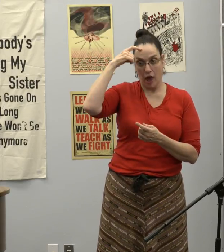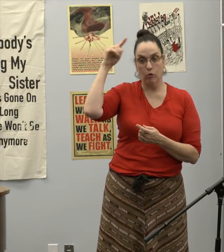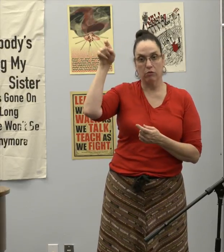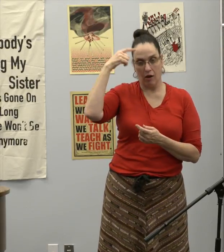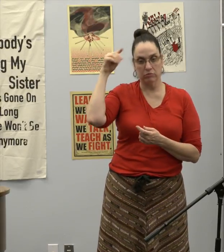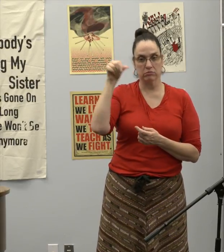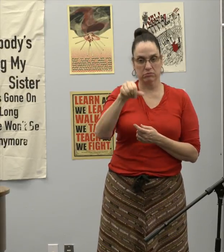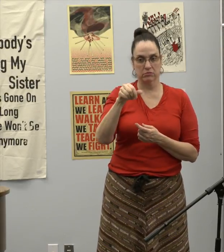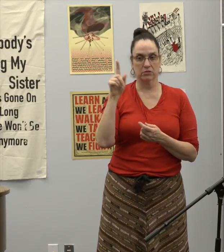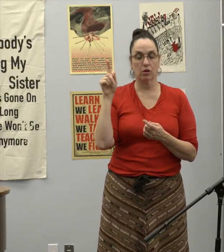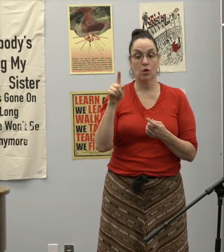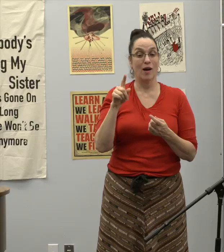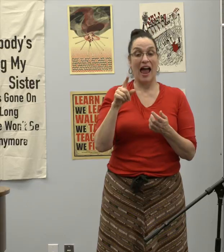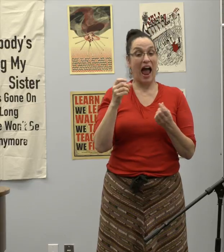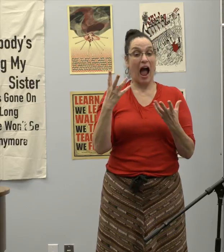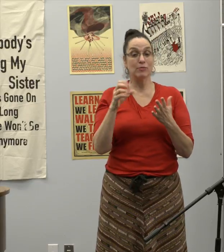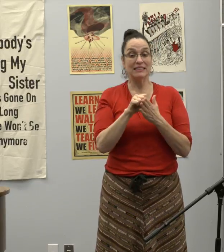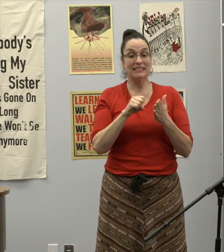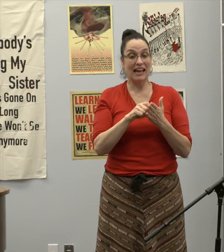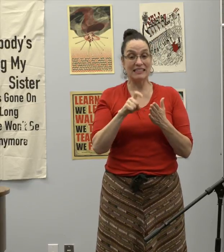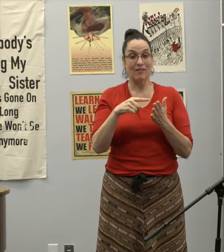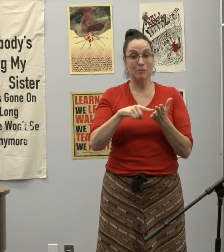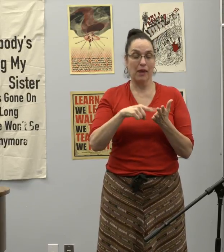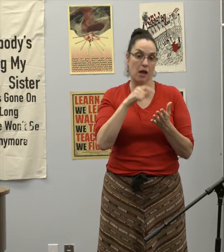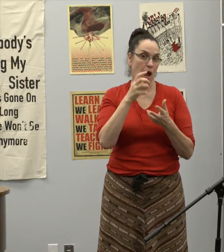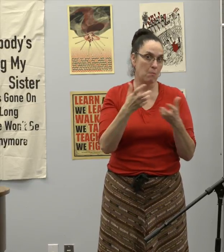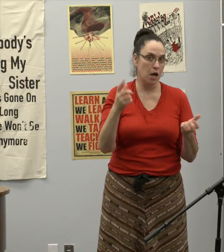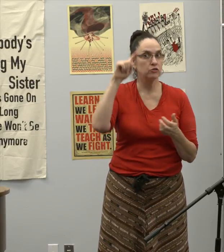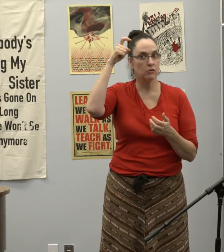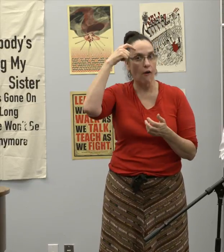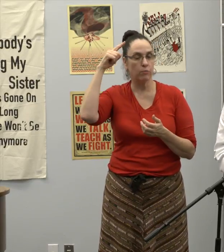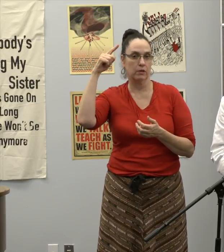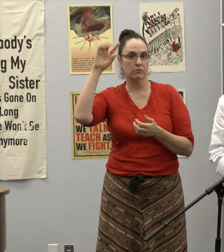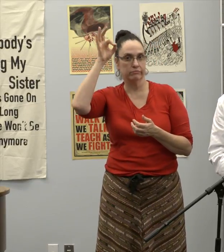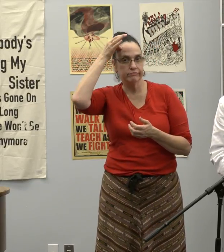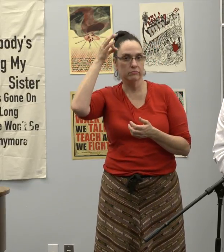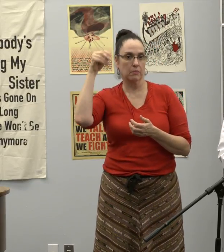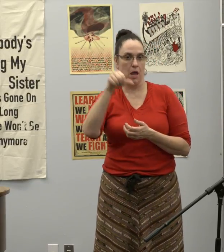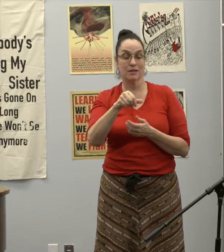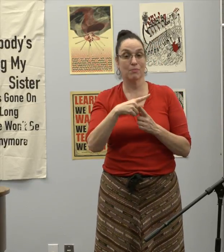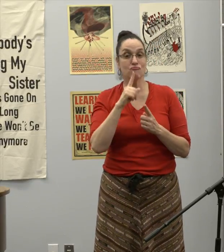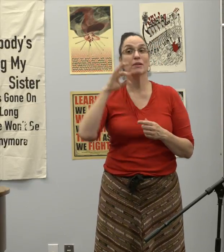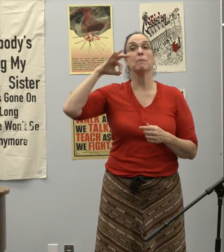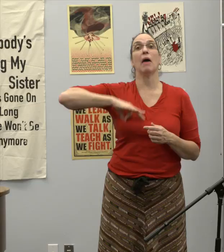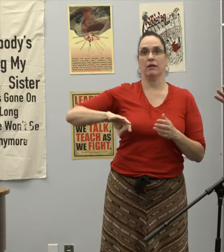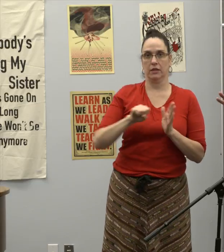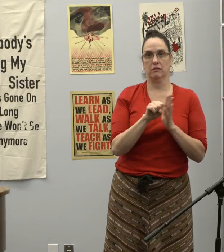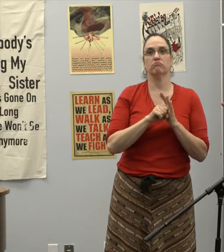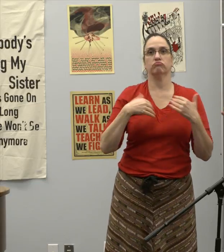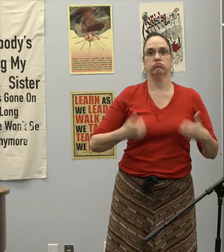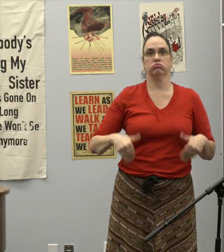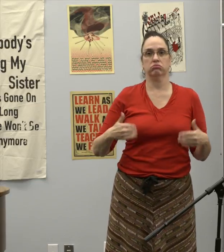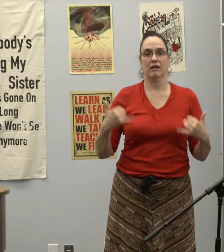cost to the states is not much, but the benefit to the states are enormous. Okay? We now have a